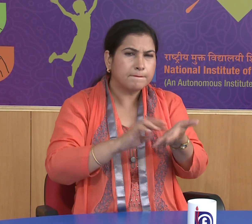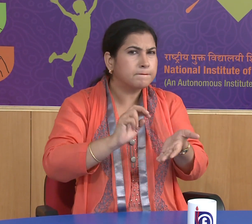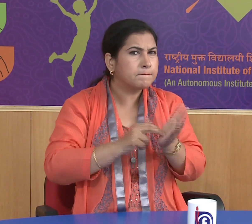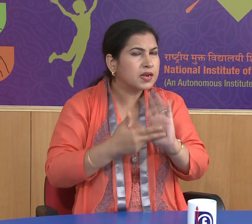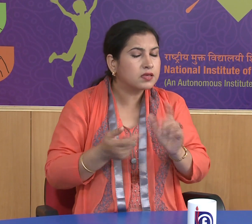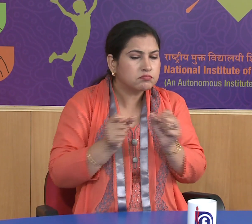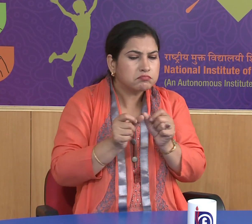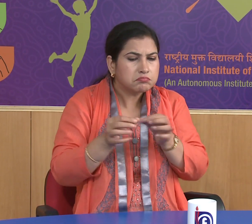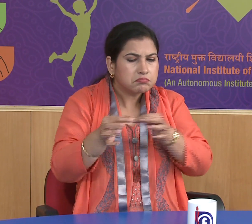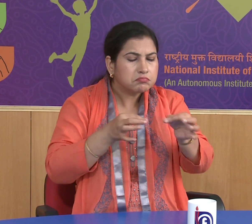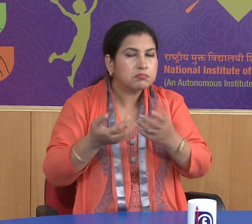non-alignment.